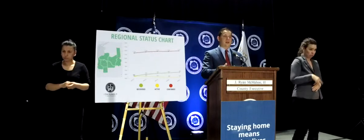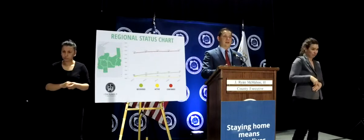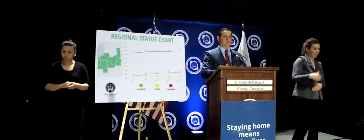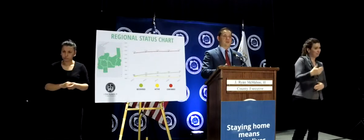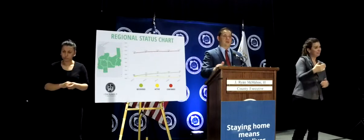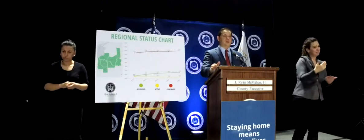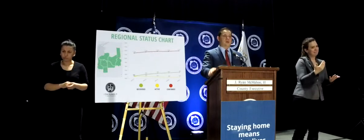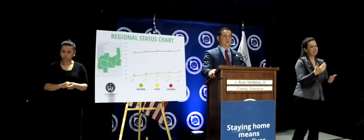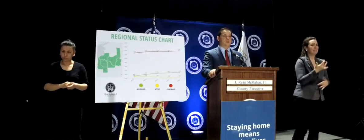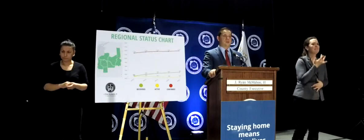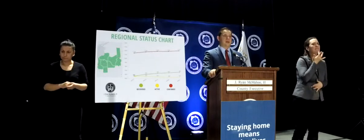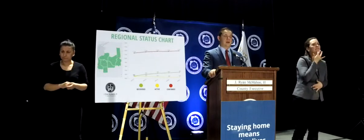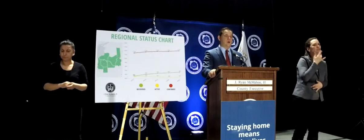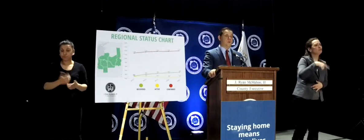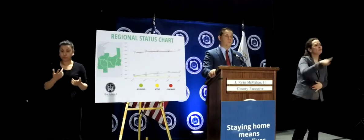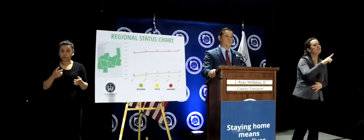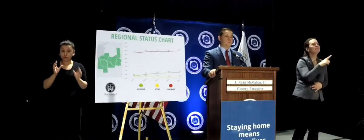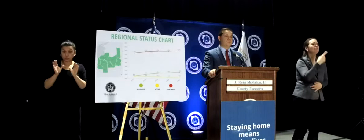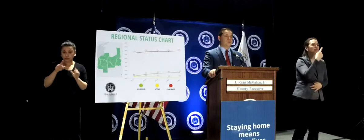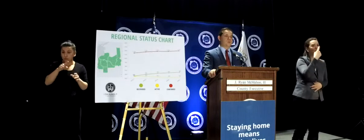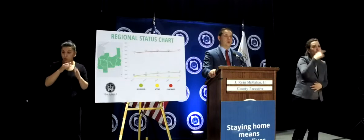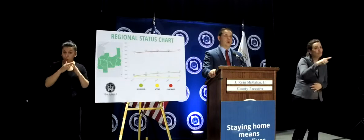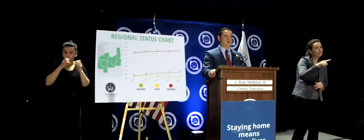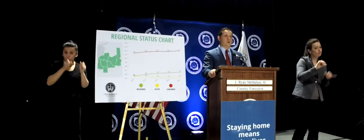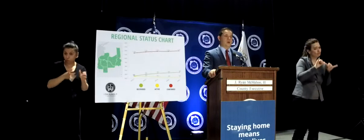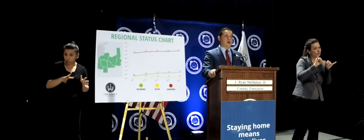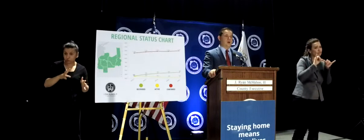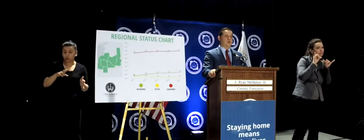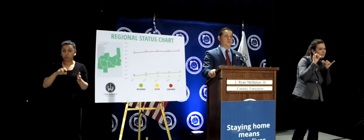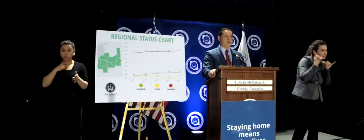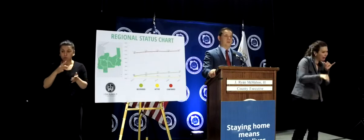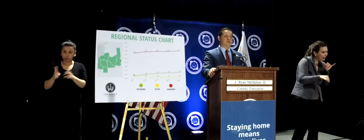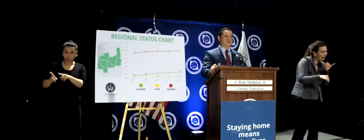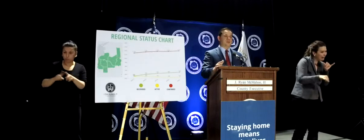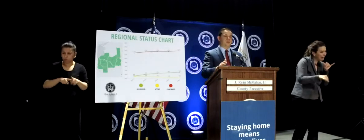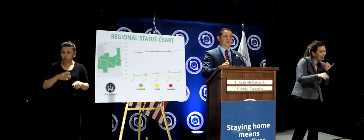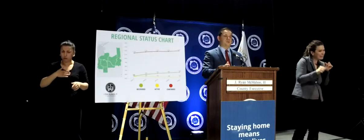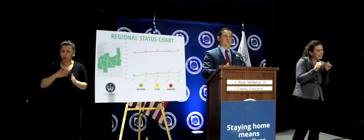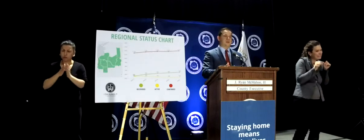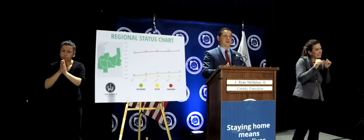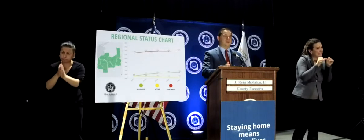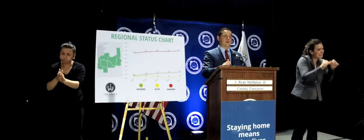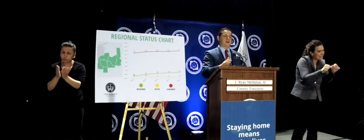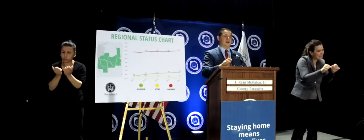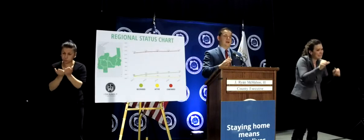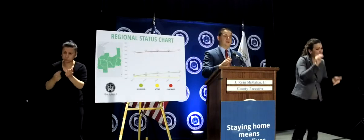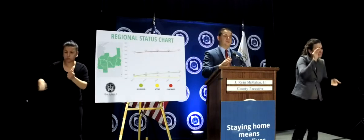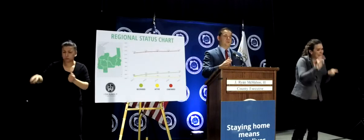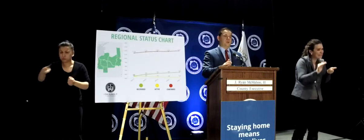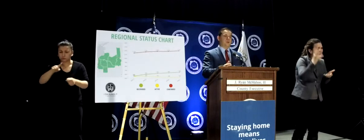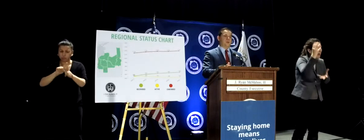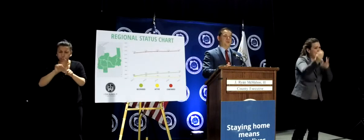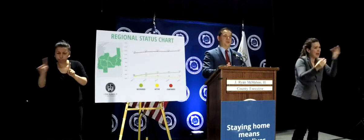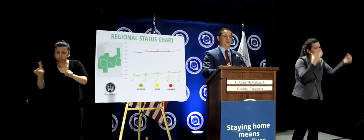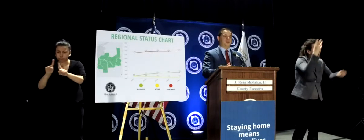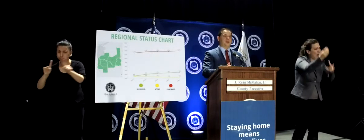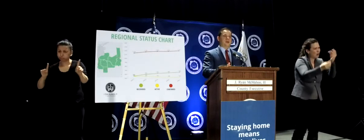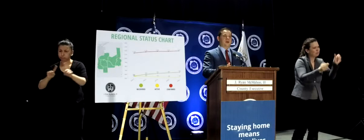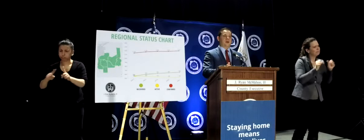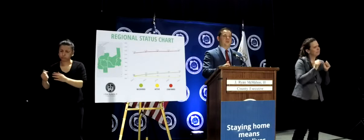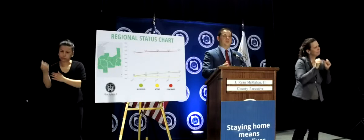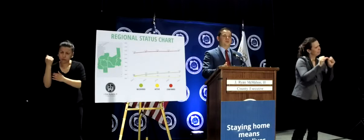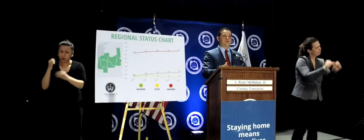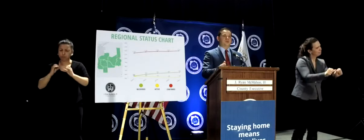than you did last week with staying at home. So remember, a shelter in place was saying, if you're born this